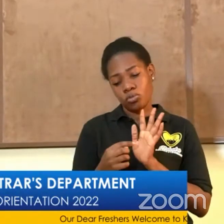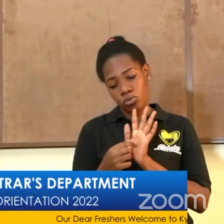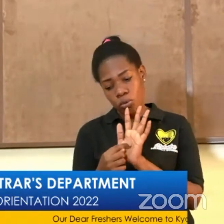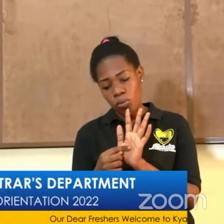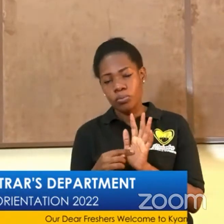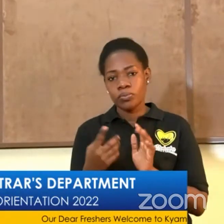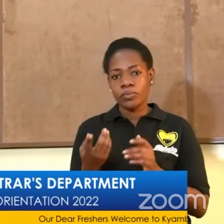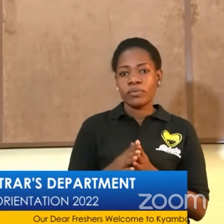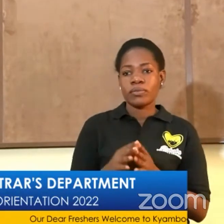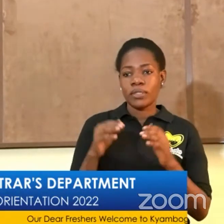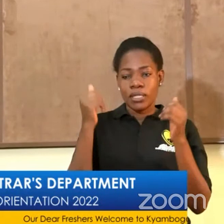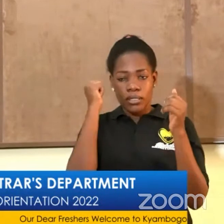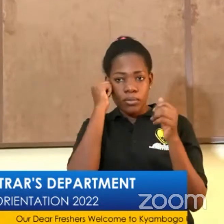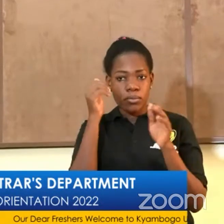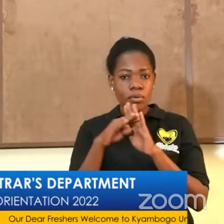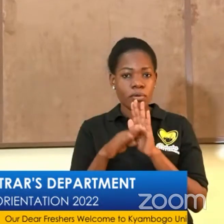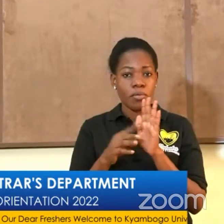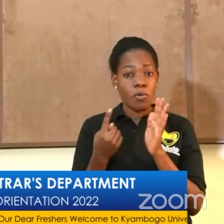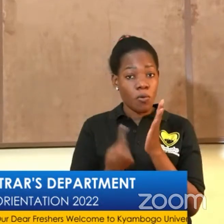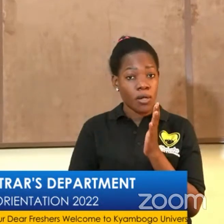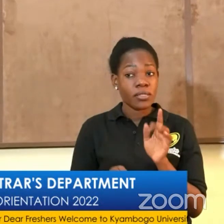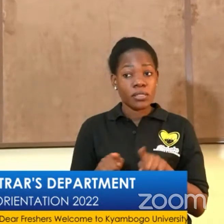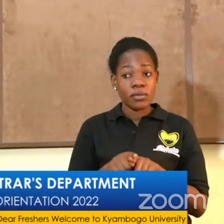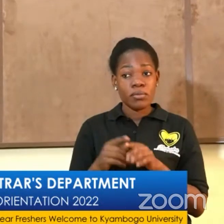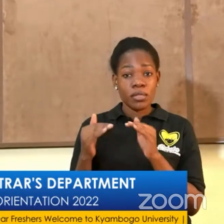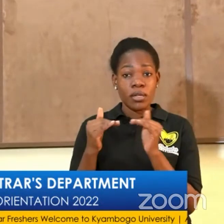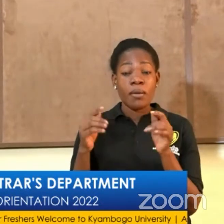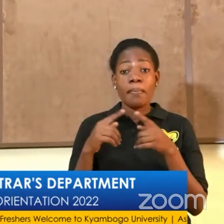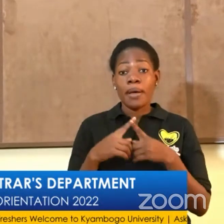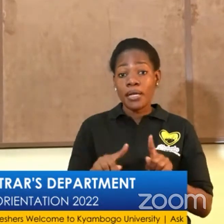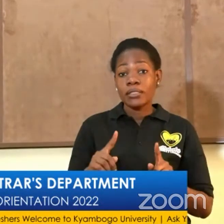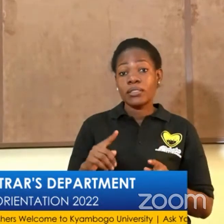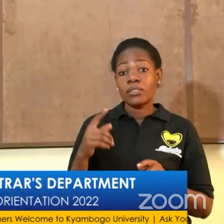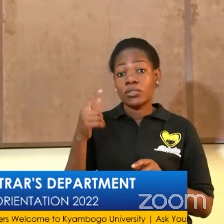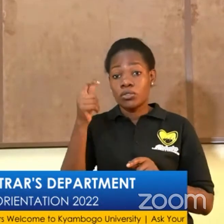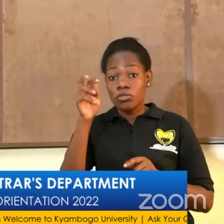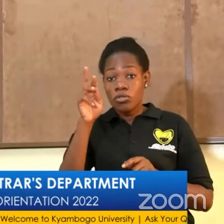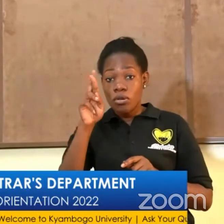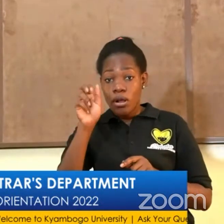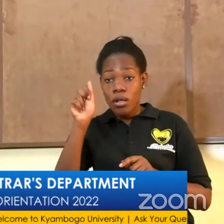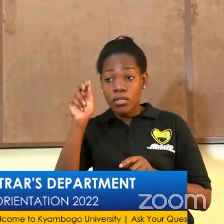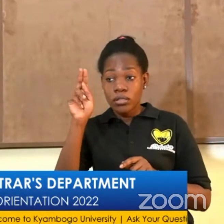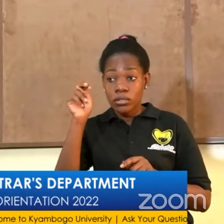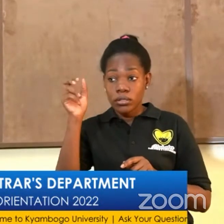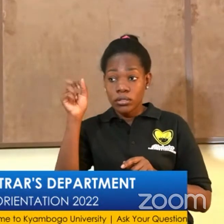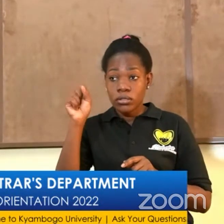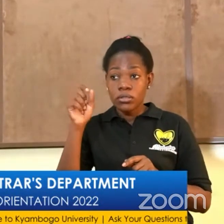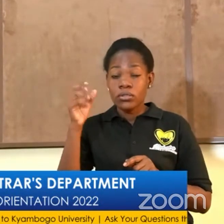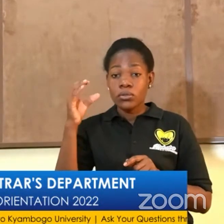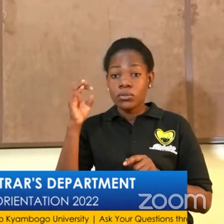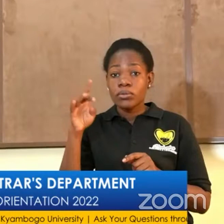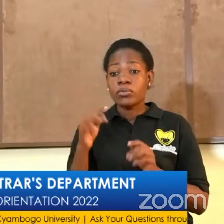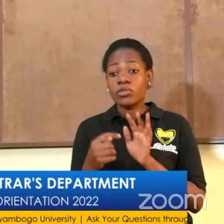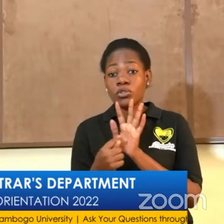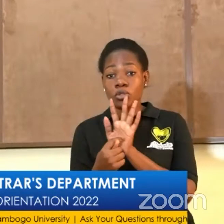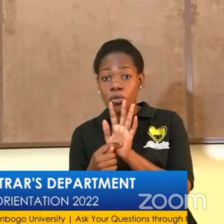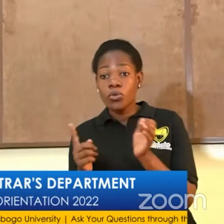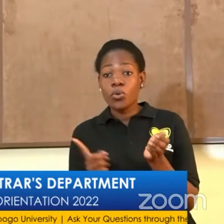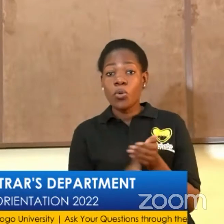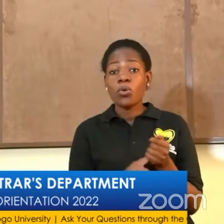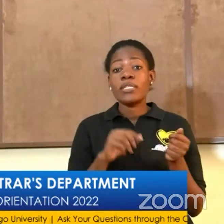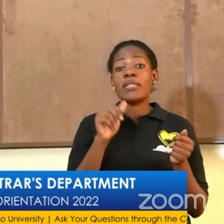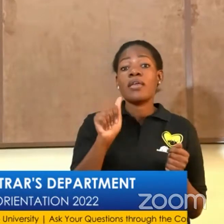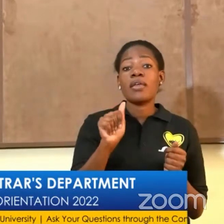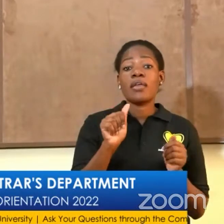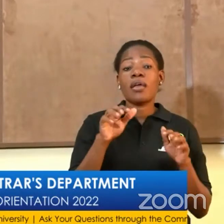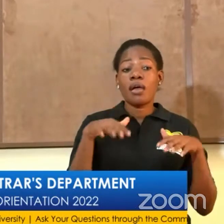your class. But the transcript will indicate that you got an A out of